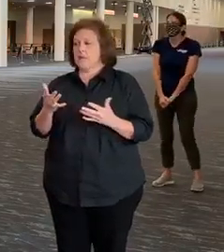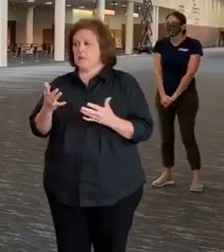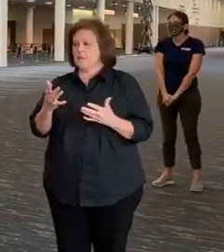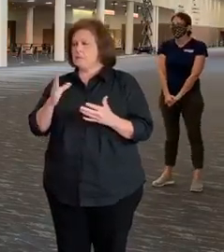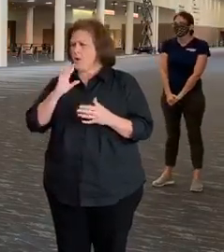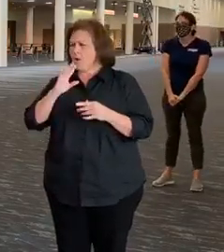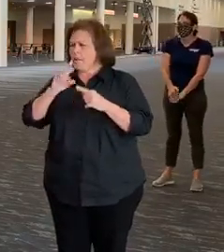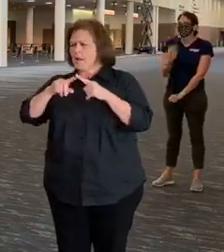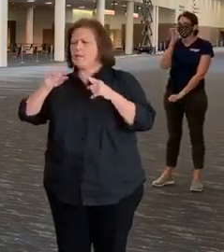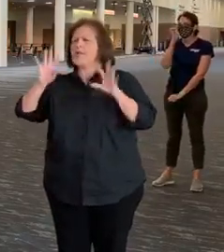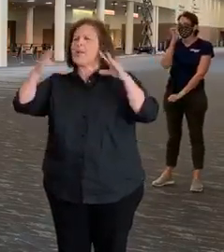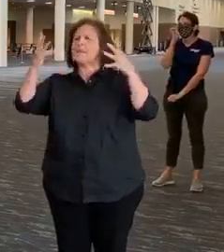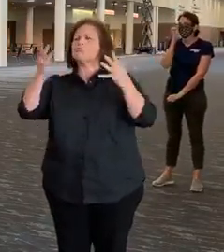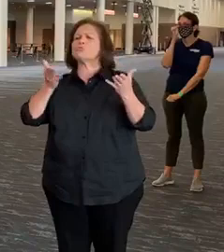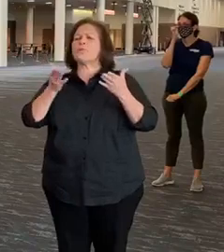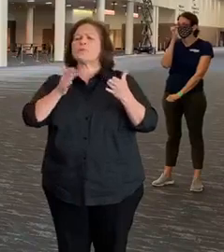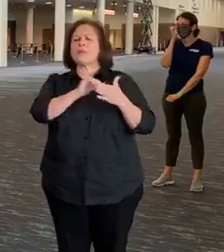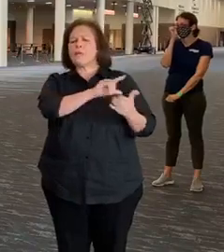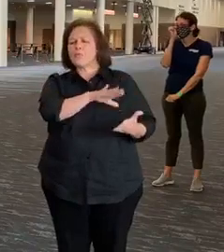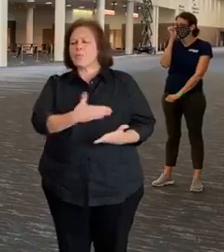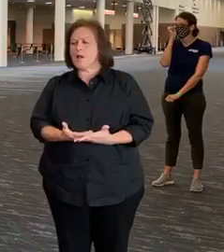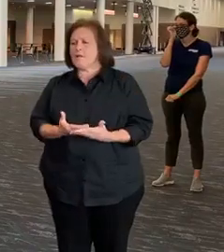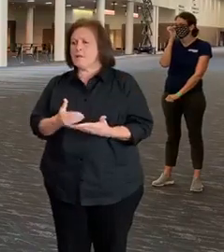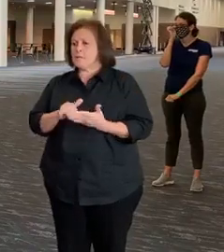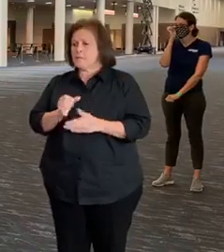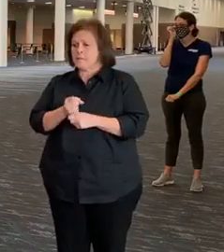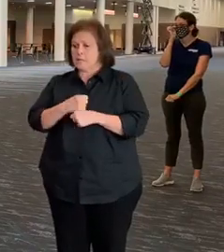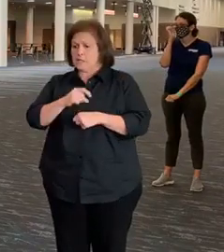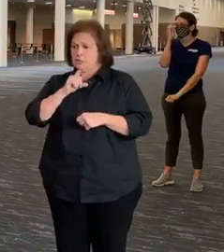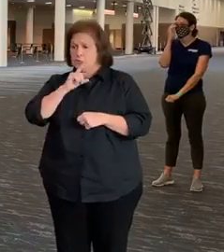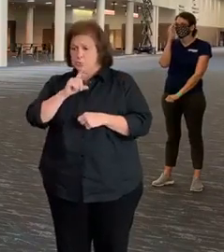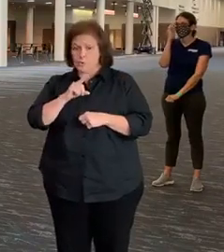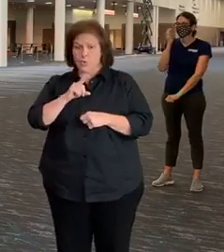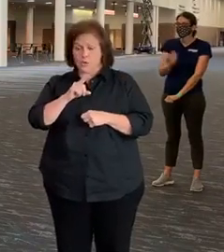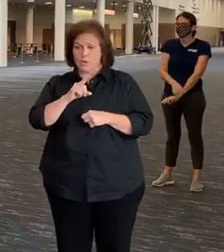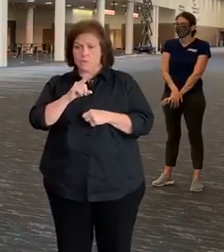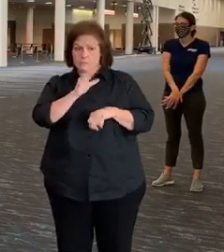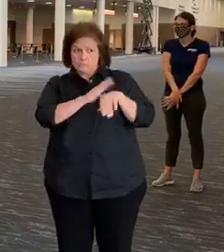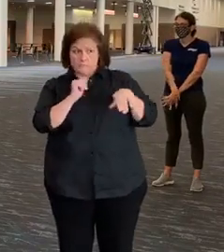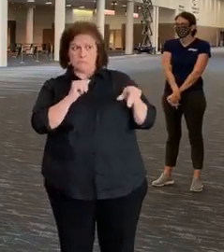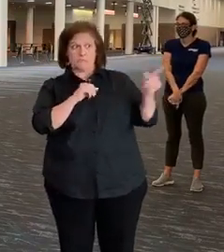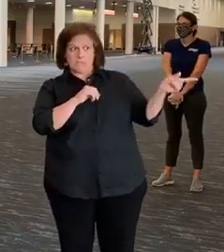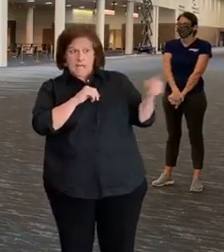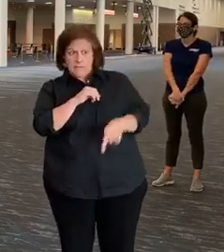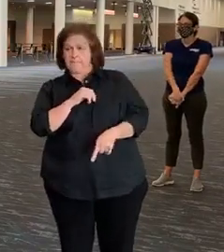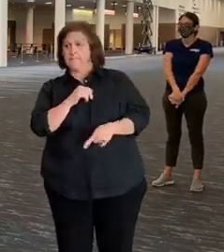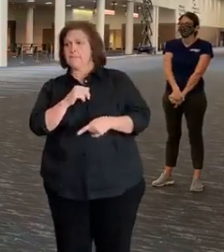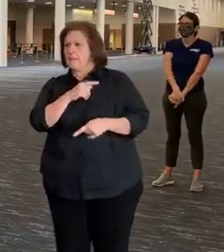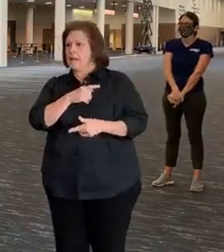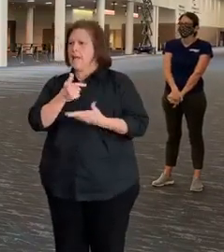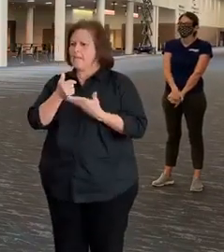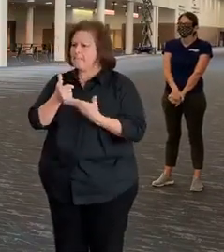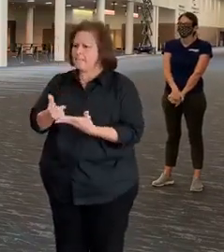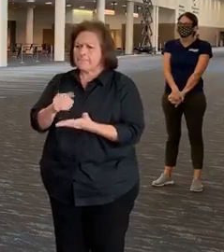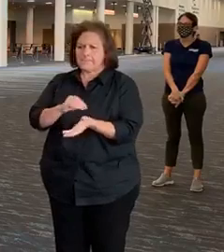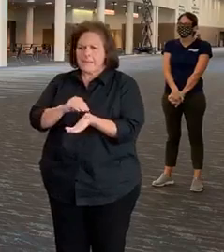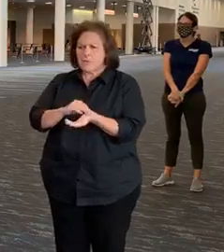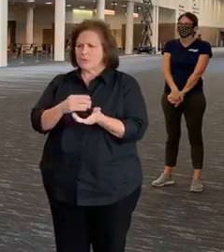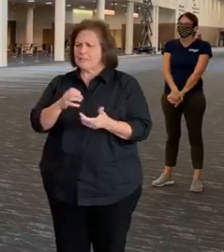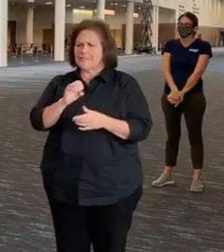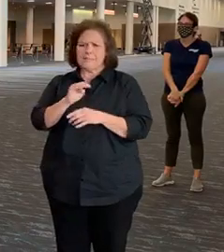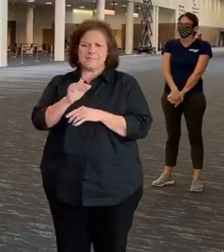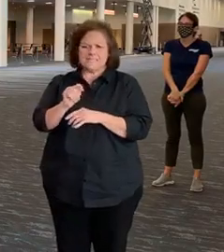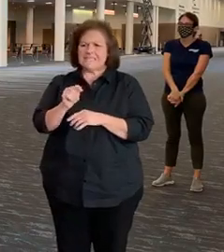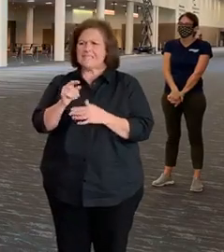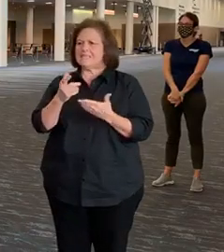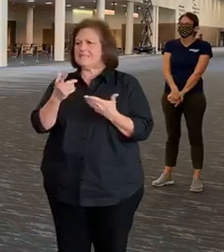So to hit on the ambulances, it's important that we have this ability. The state is bringing in these surge ambulances. It provides basic medical care, EMTs